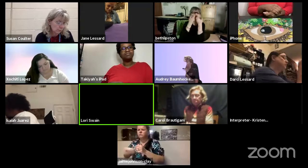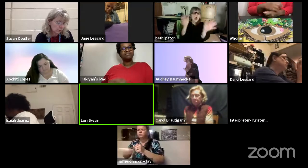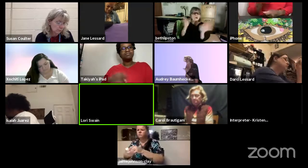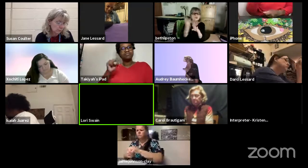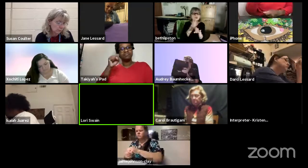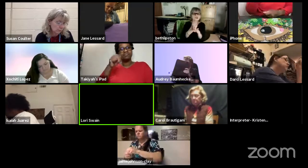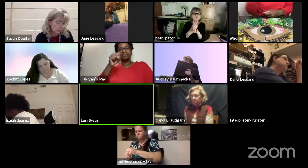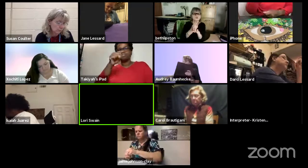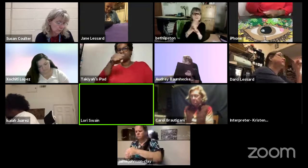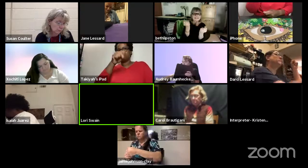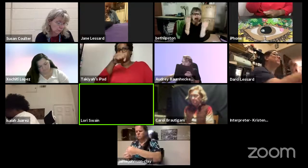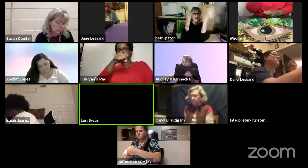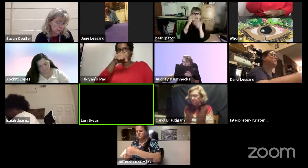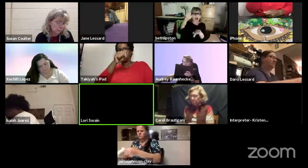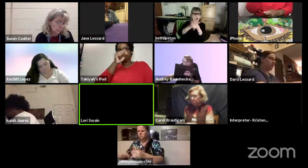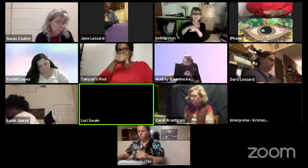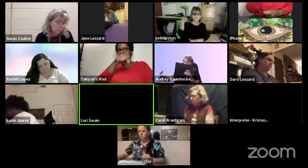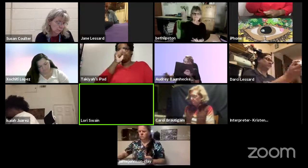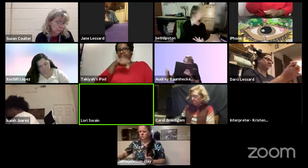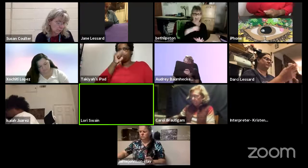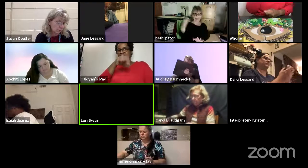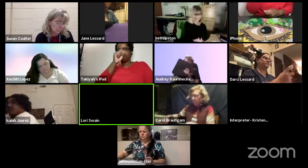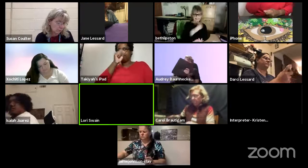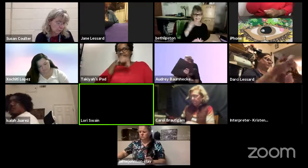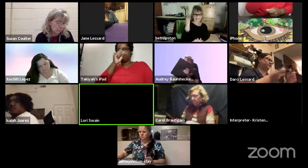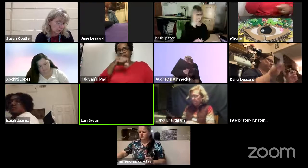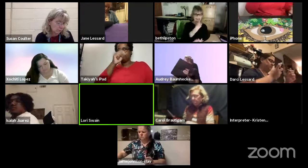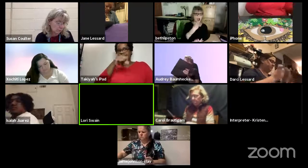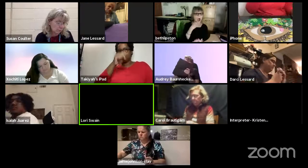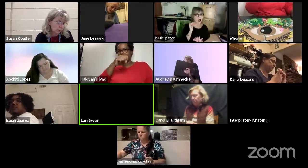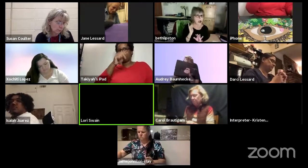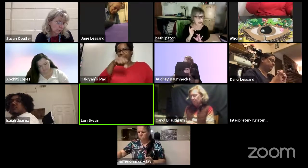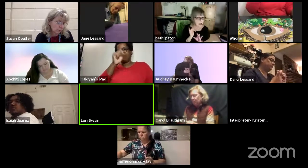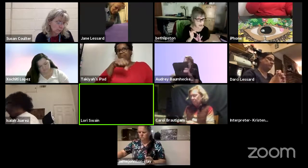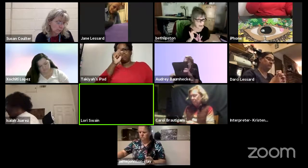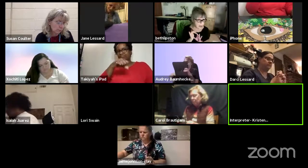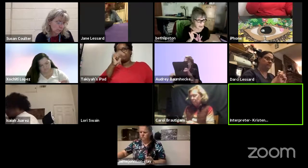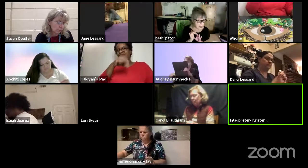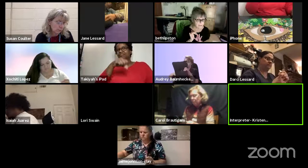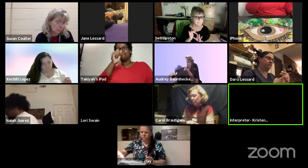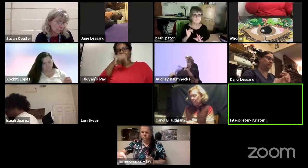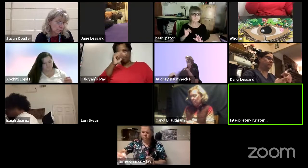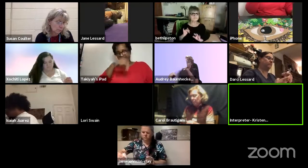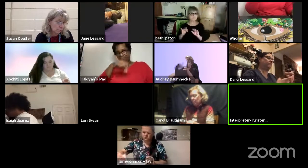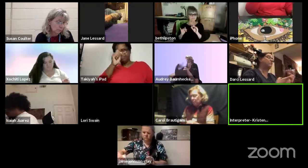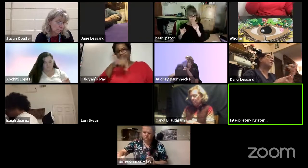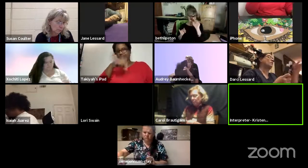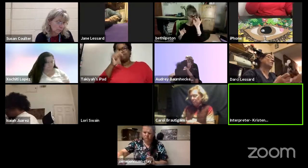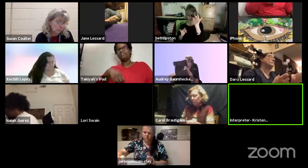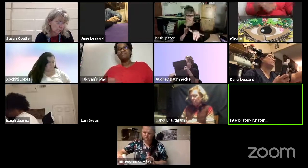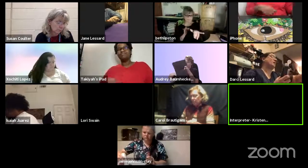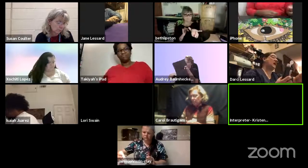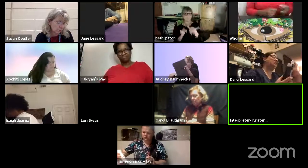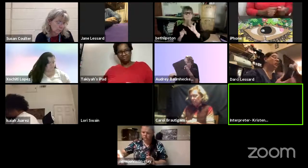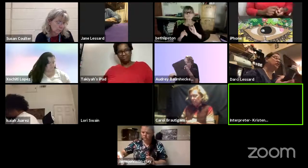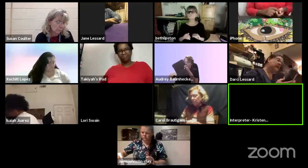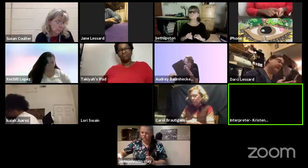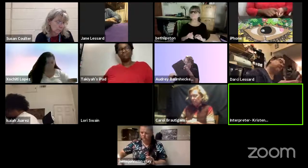And we didn't use the sign color up here. We used the sign Mm-hmm. color on our hand. So we Uh-huh. have different Right. signs. Hmm. Very different.